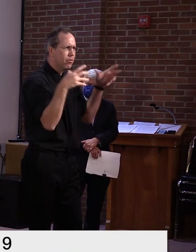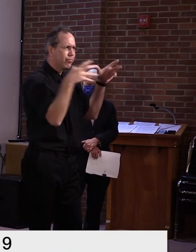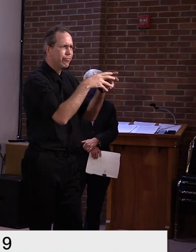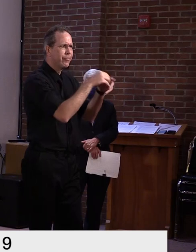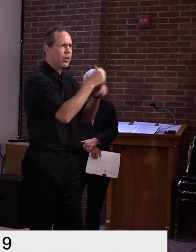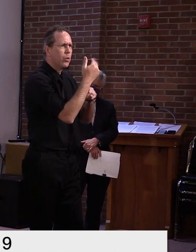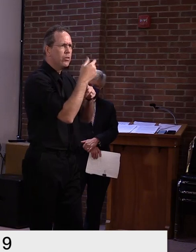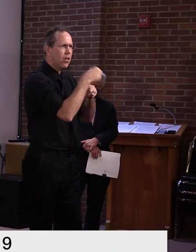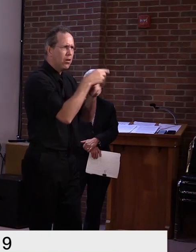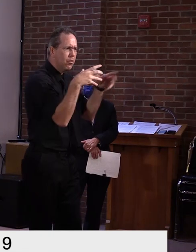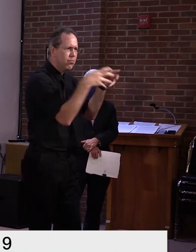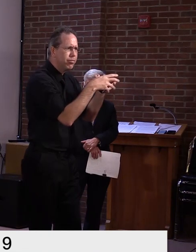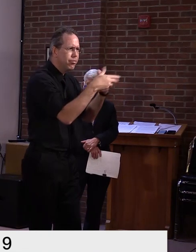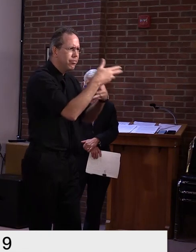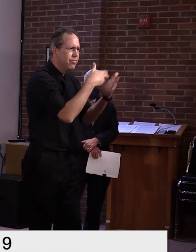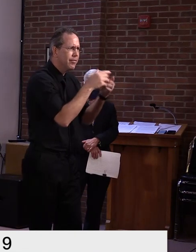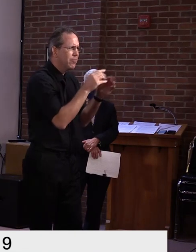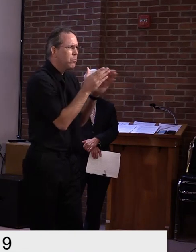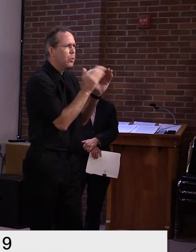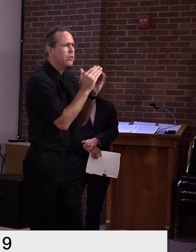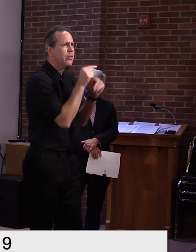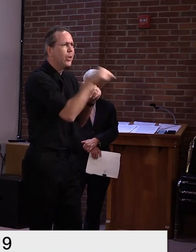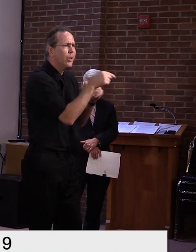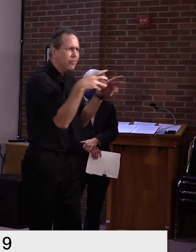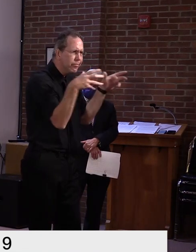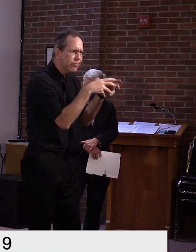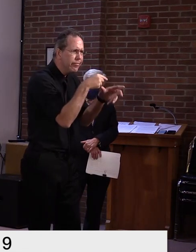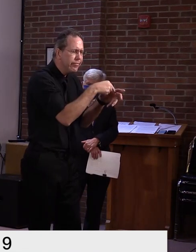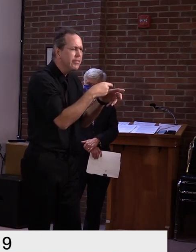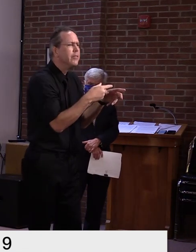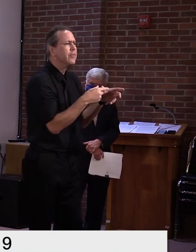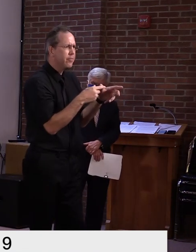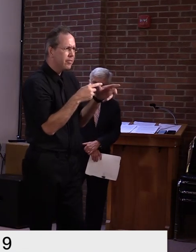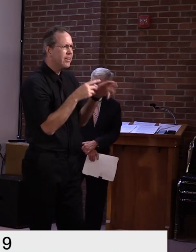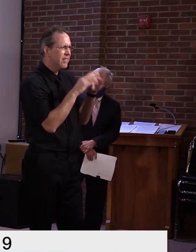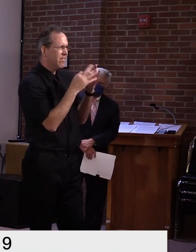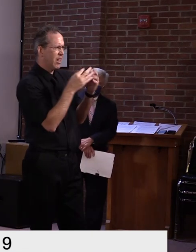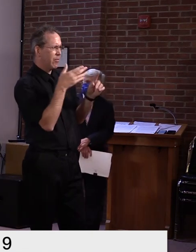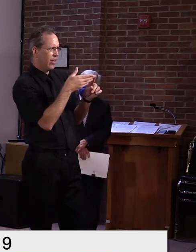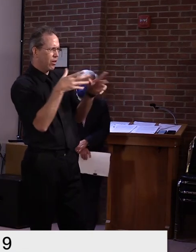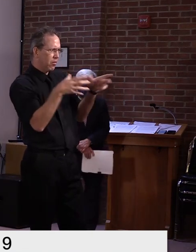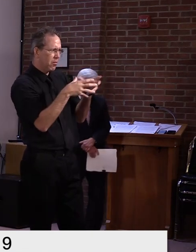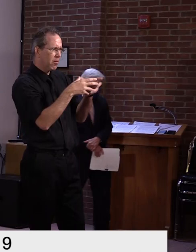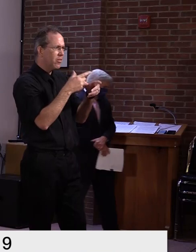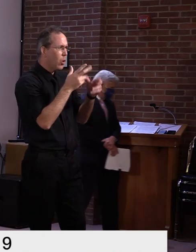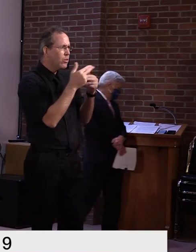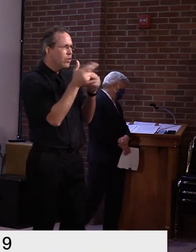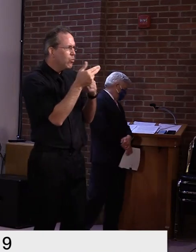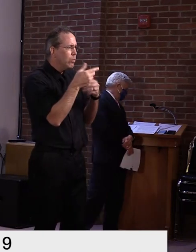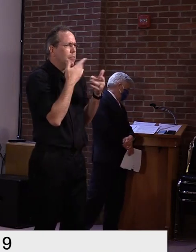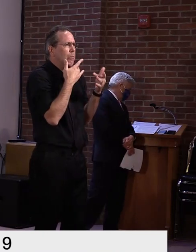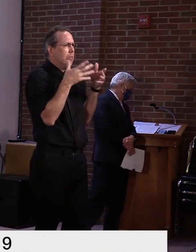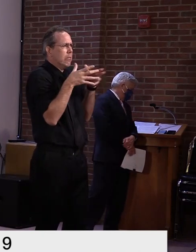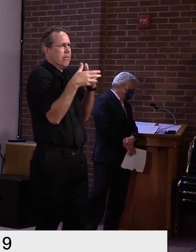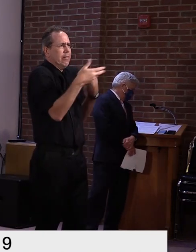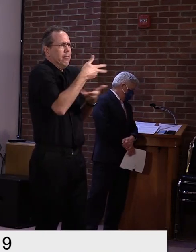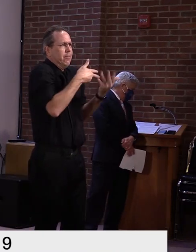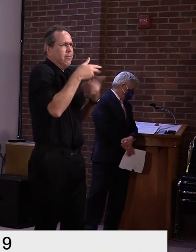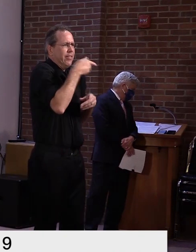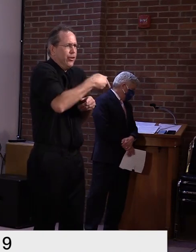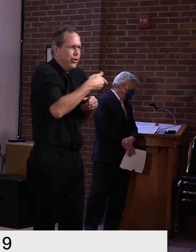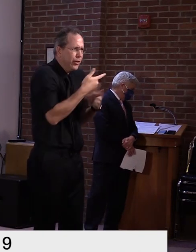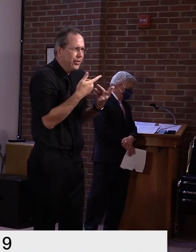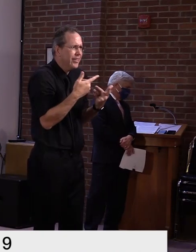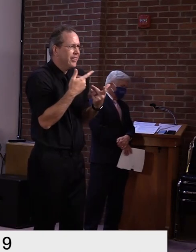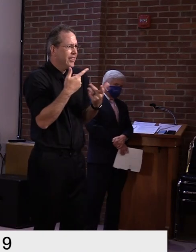staying in a motel room that has, you know, a little kitchenette, a little bathroom, and one bed, you